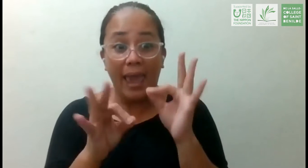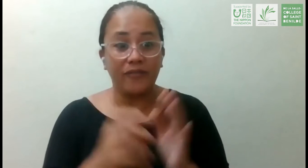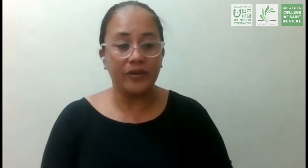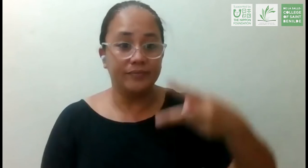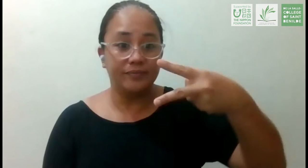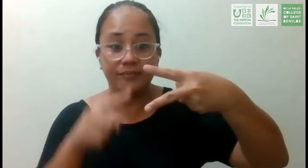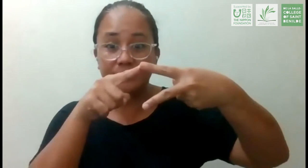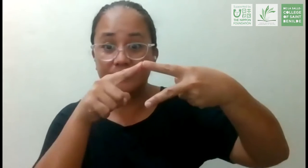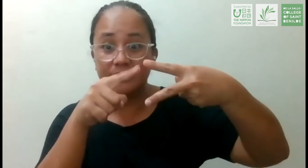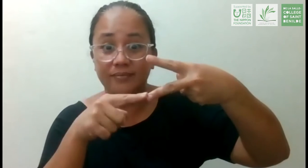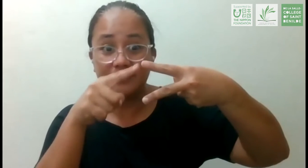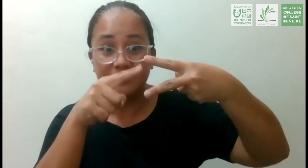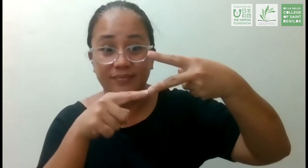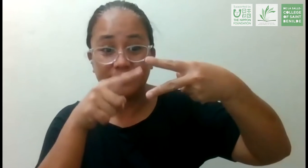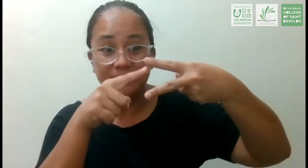shape,